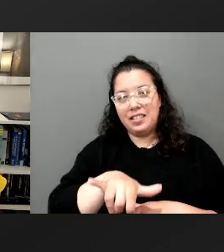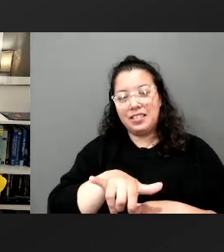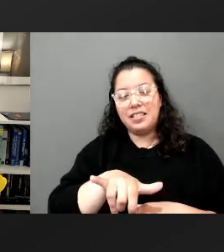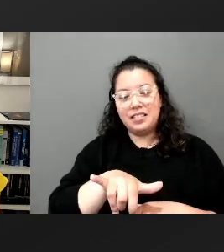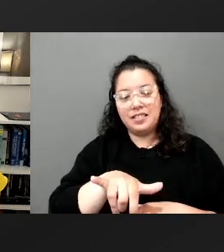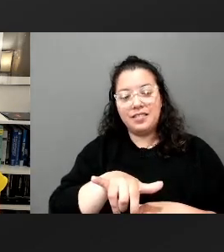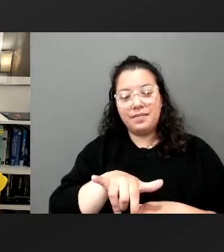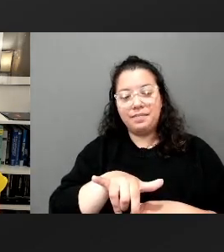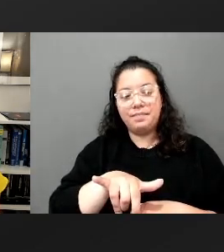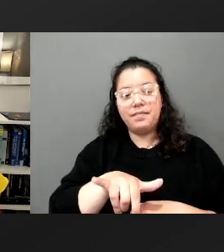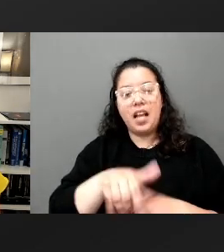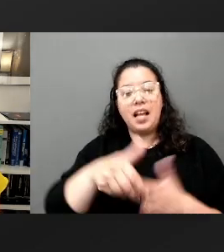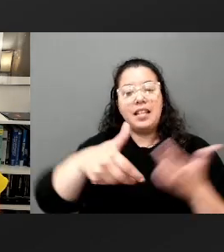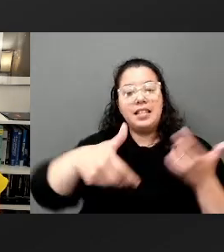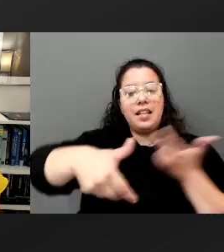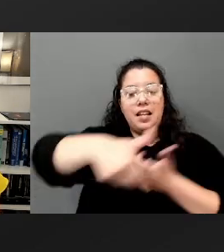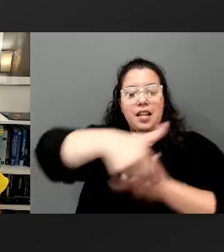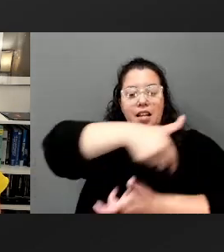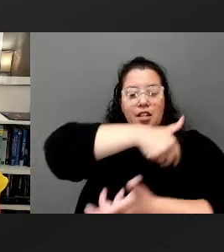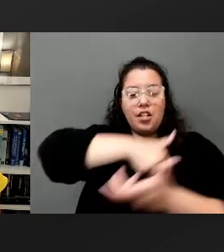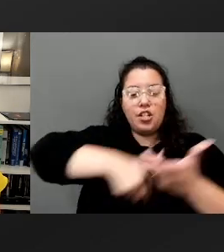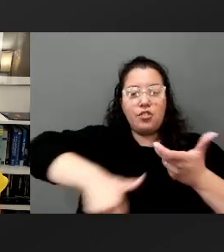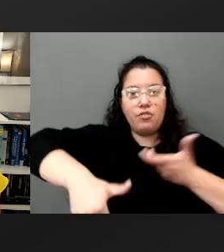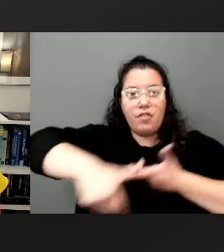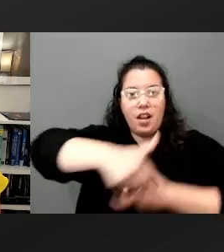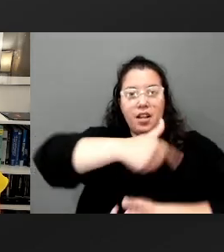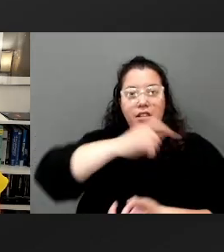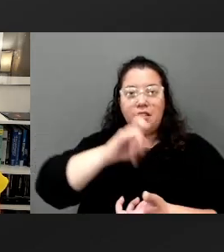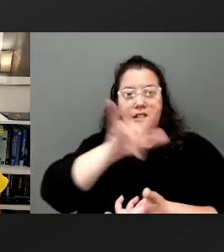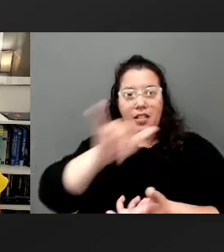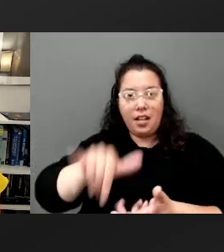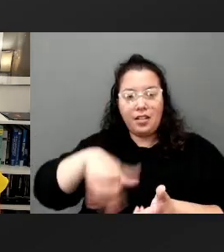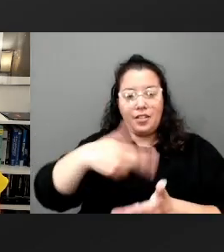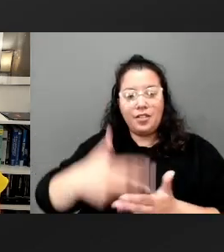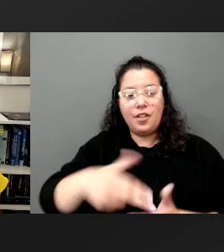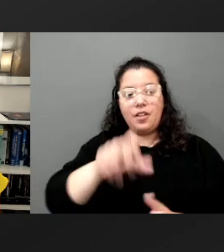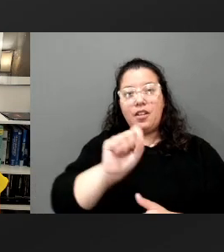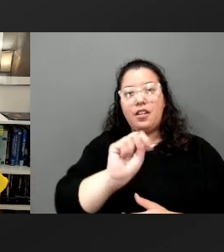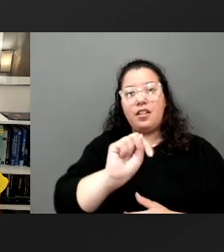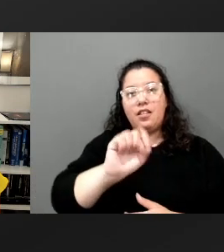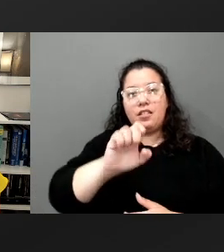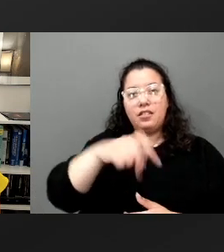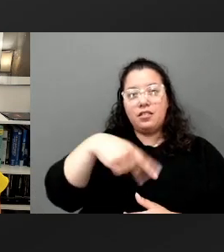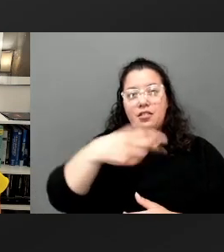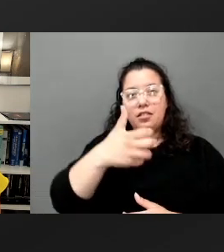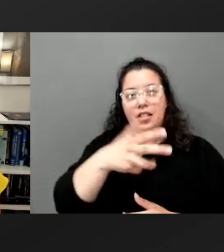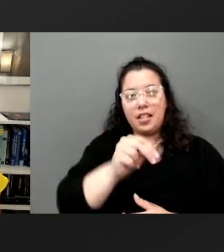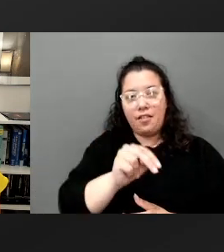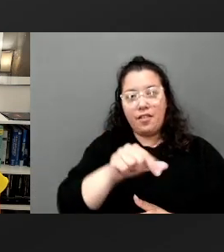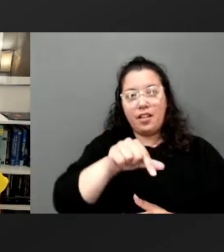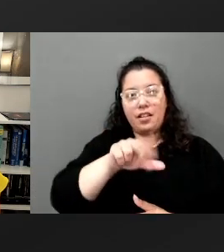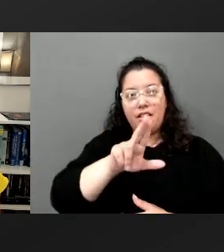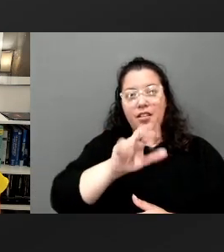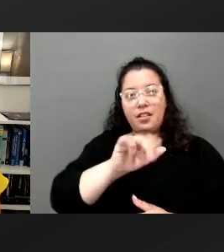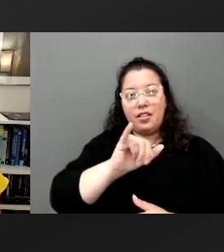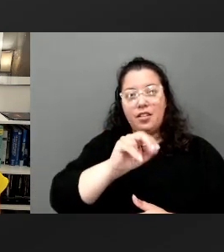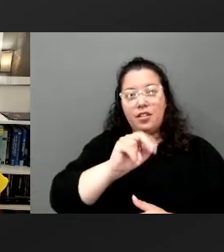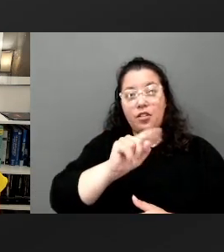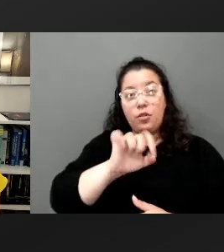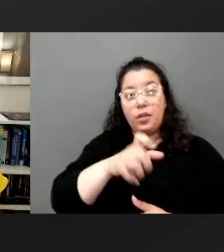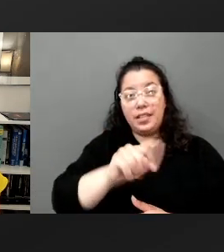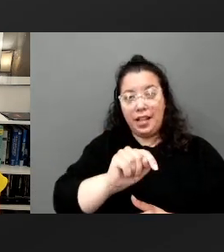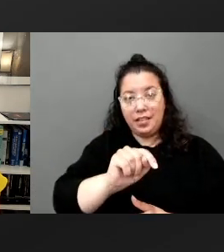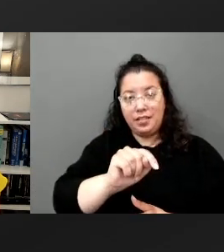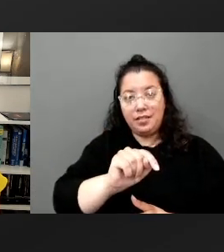interacting galaxies, Stefan's quintet. And I'm going to throw this over to David, who is